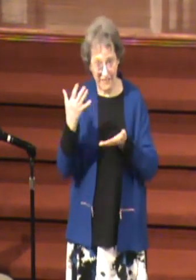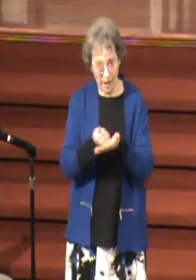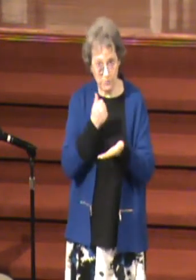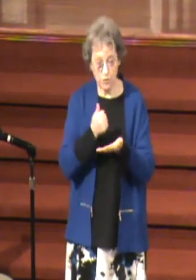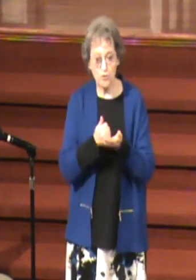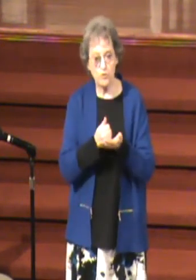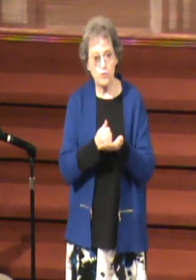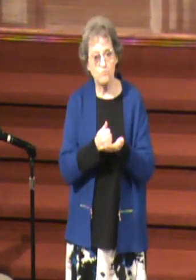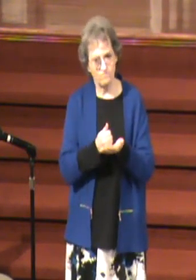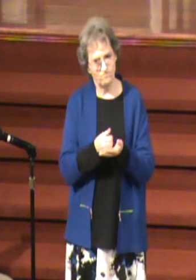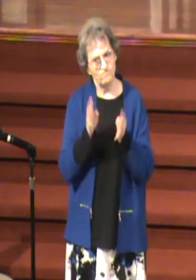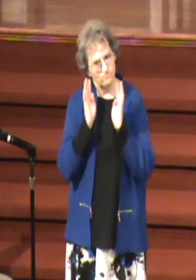couple minutes.